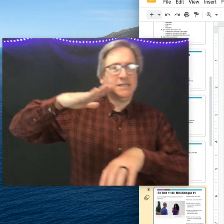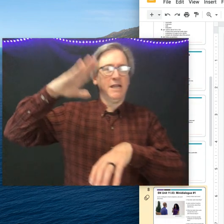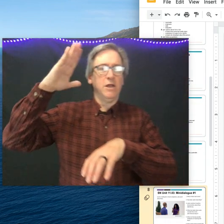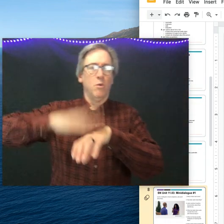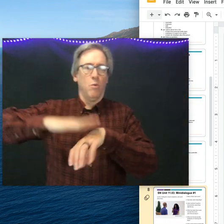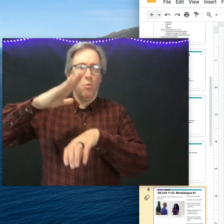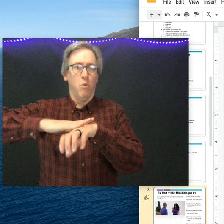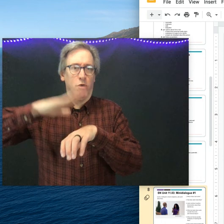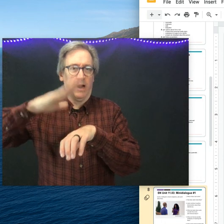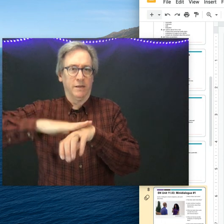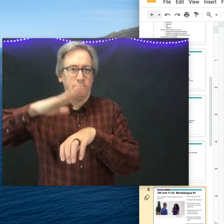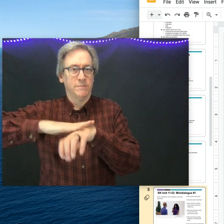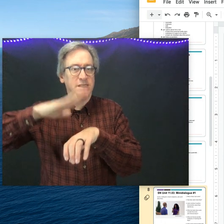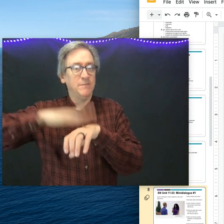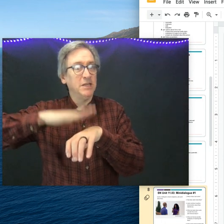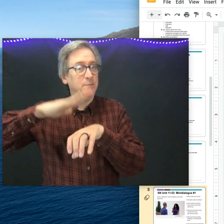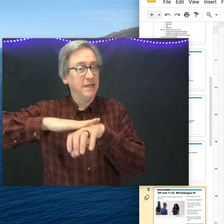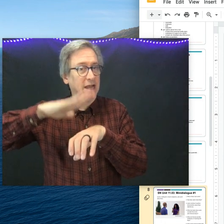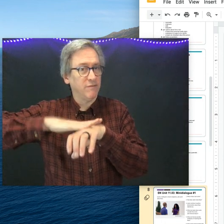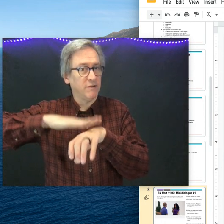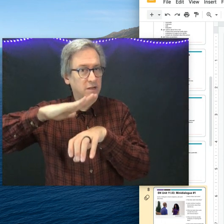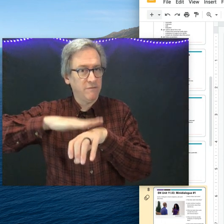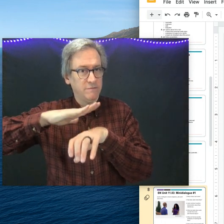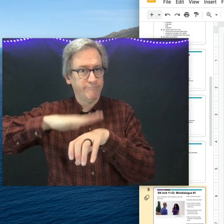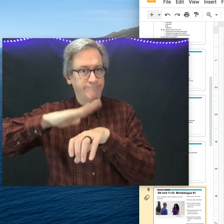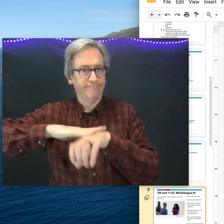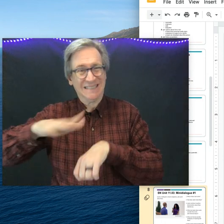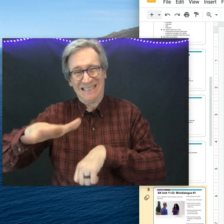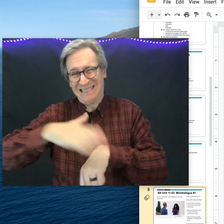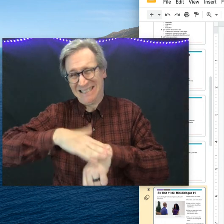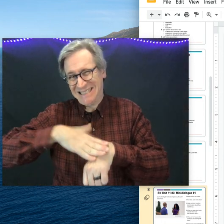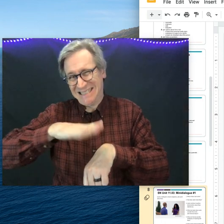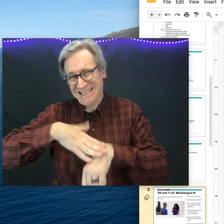So he's signing warning, something to be careful of.